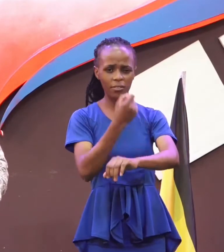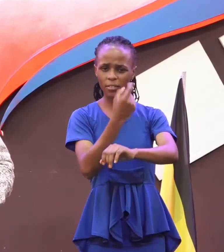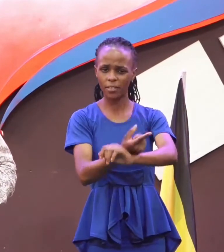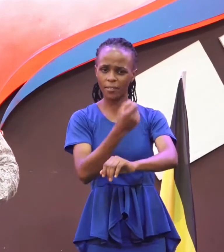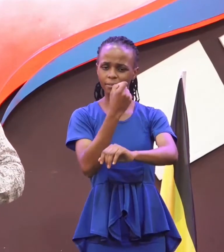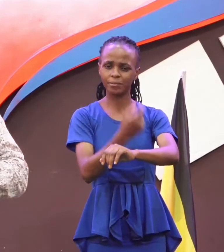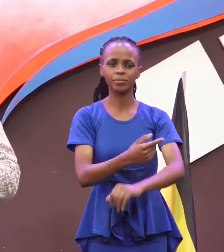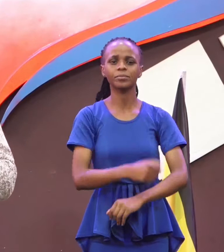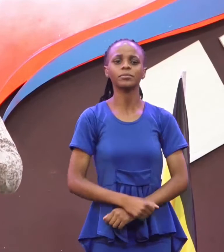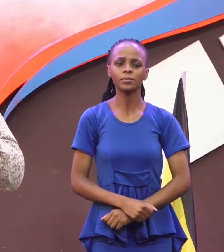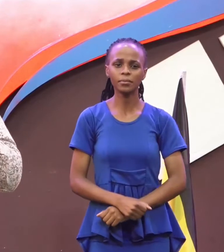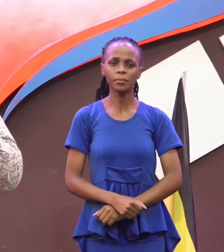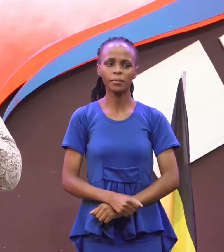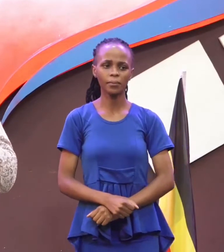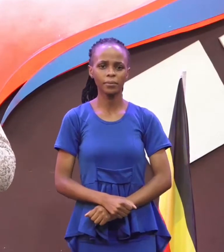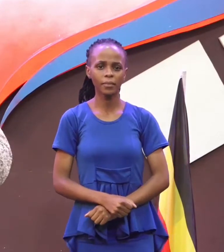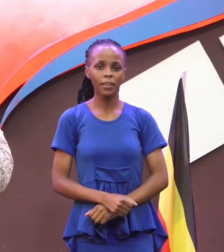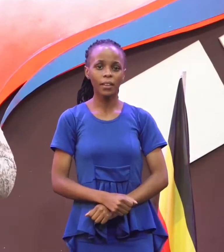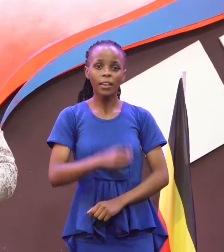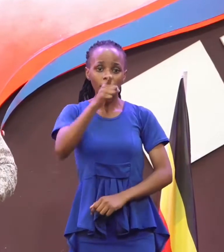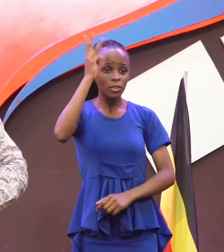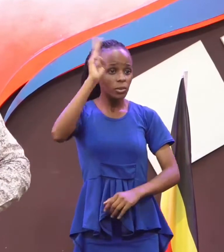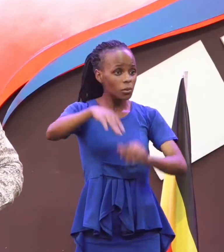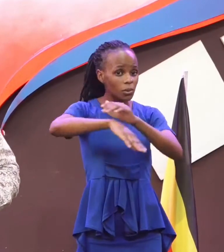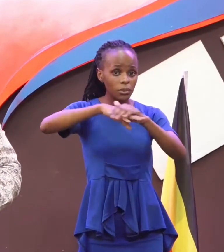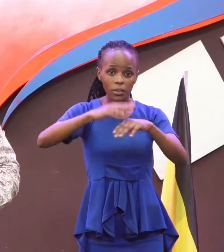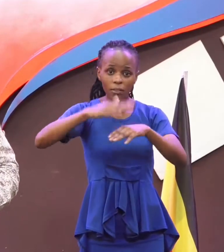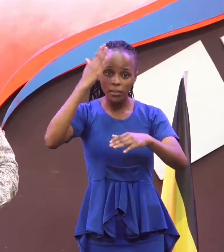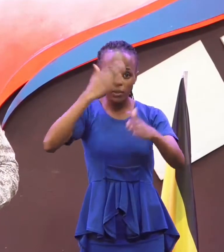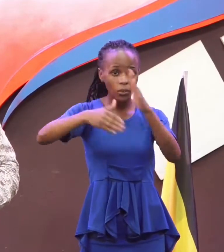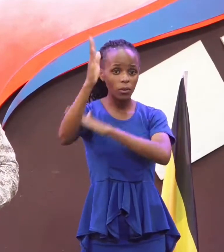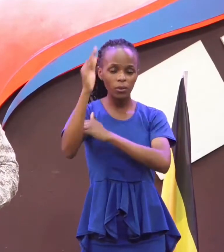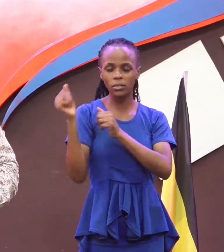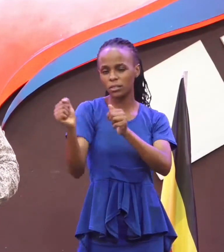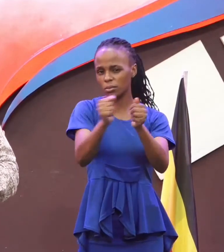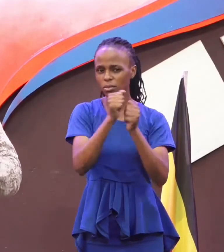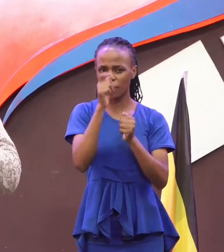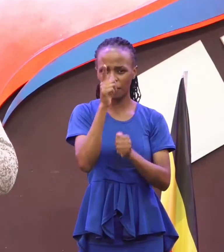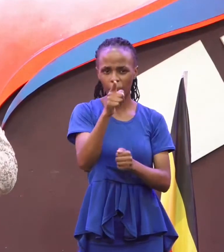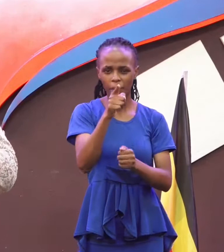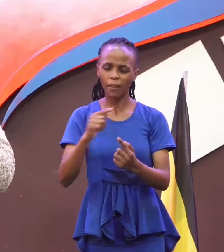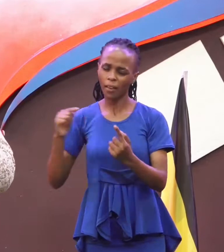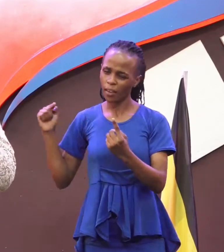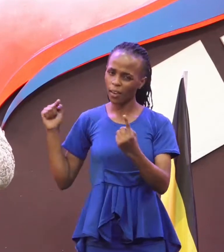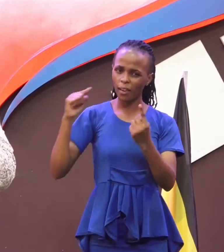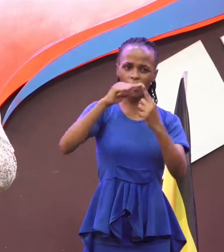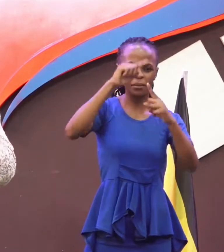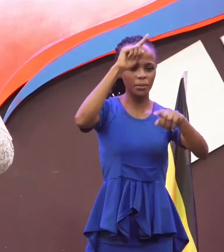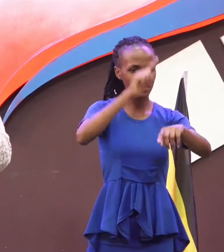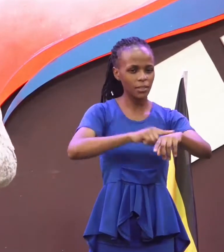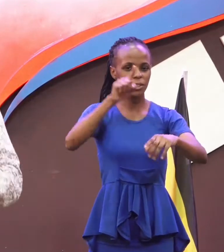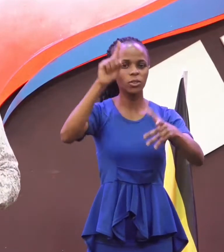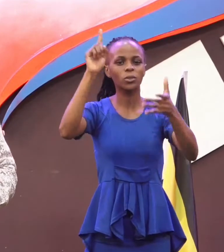day by day, hour by hour, minute by minute. Tulimanya nti Katonda ali wamu naawe. You will never know that the Lord is with you. Okutuusa ng'ofunye